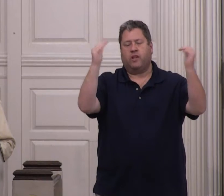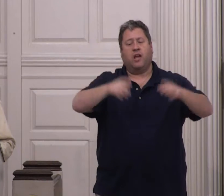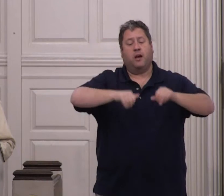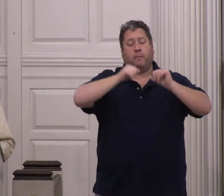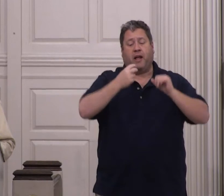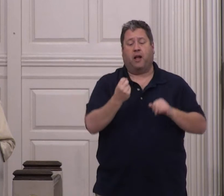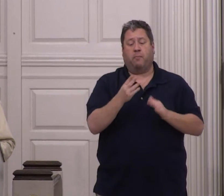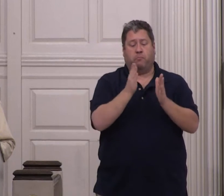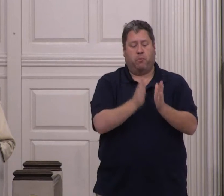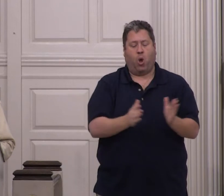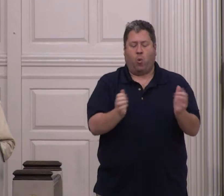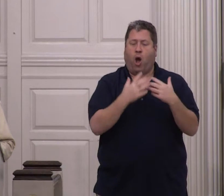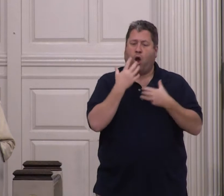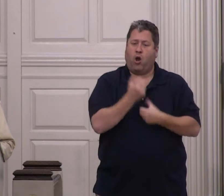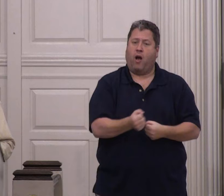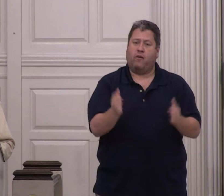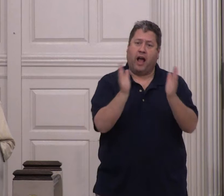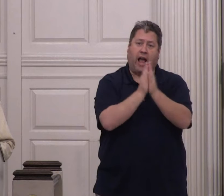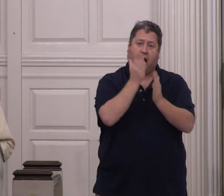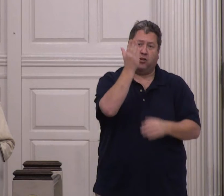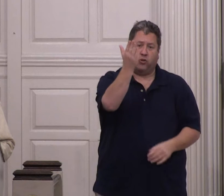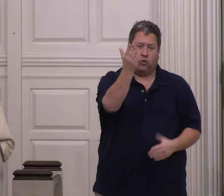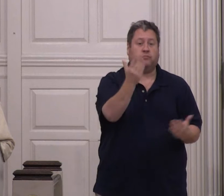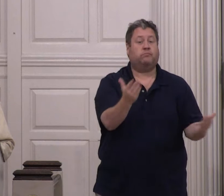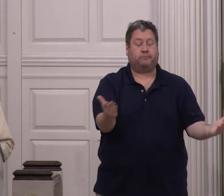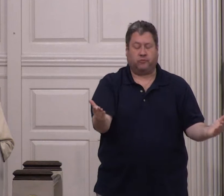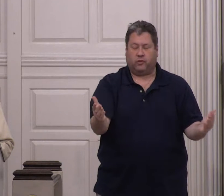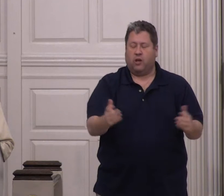Blessed Apostle, with confidence we invoke you.